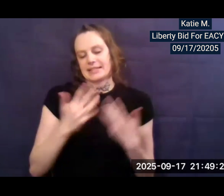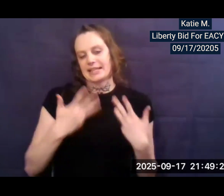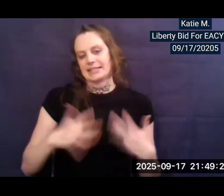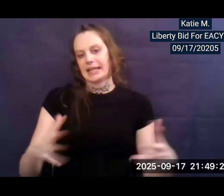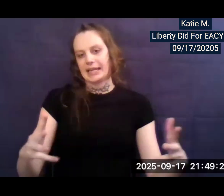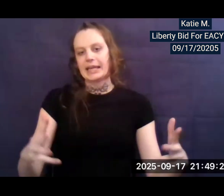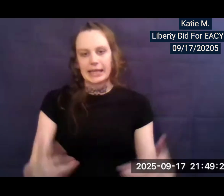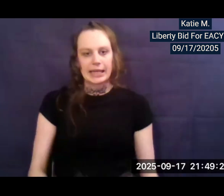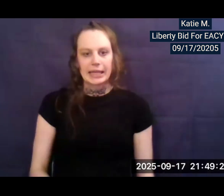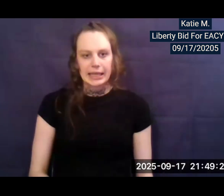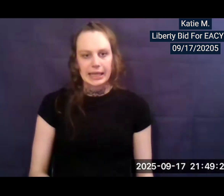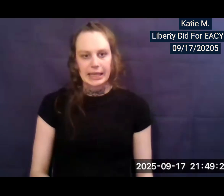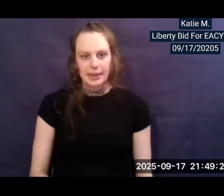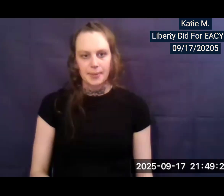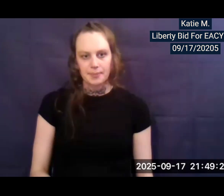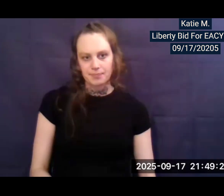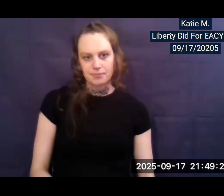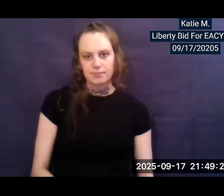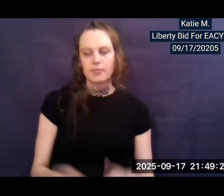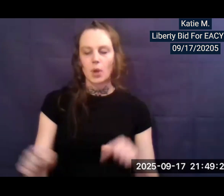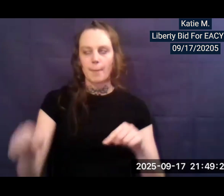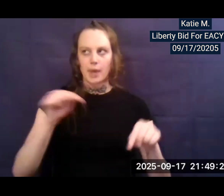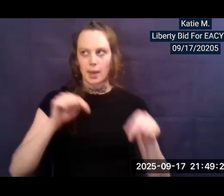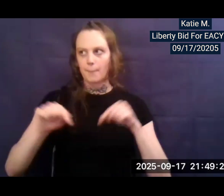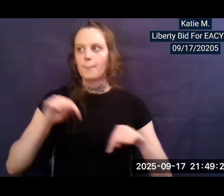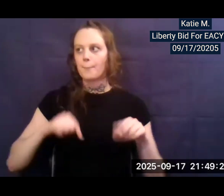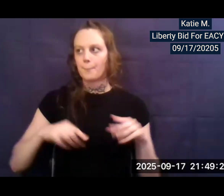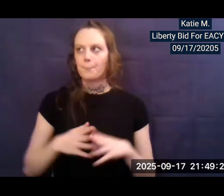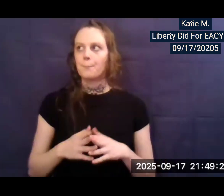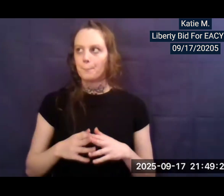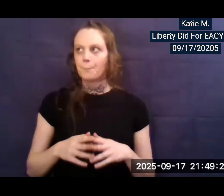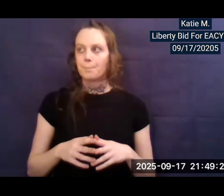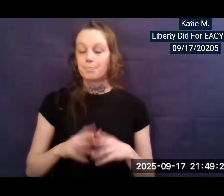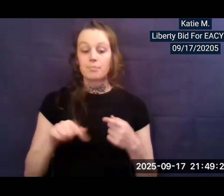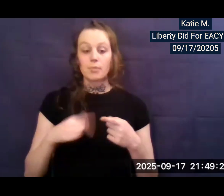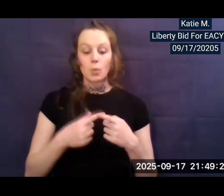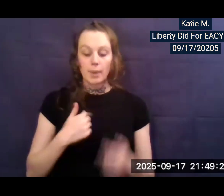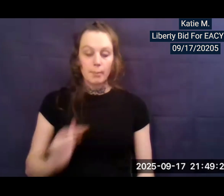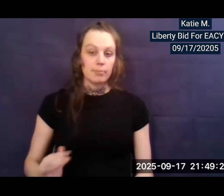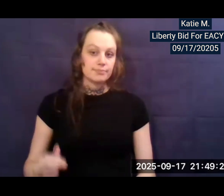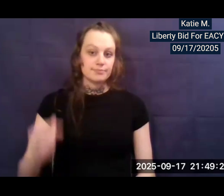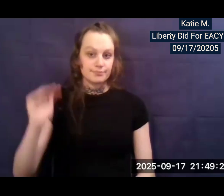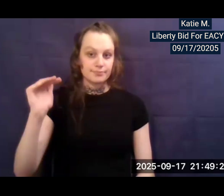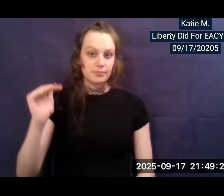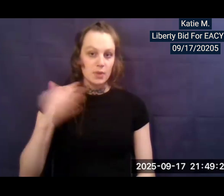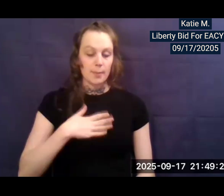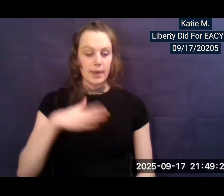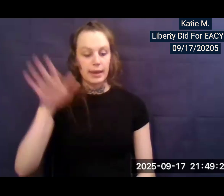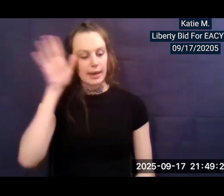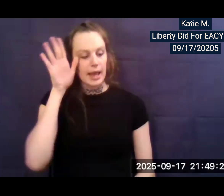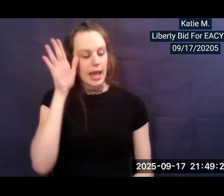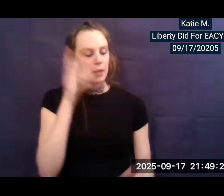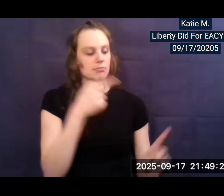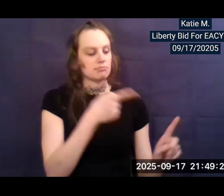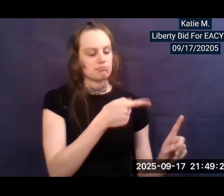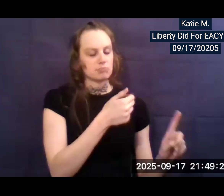Um, to backtrack a little, when I was growing up, my dad he would drink on the weekend, so like I